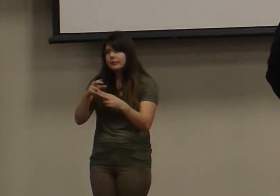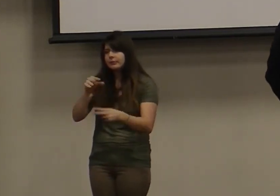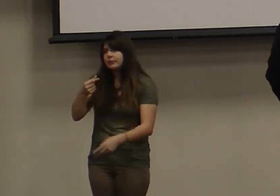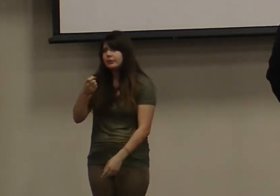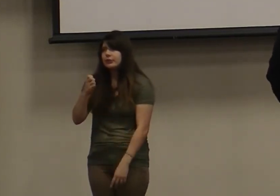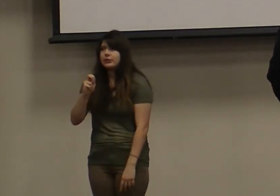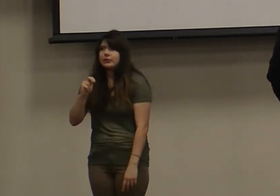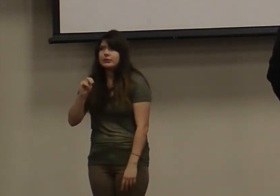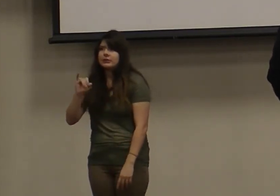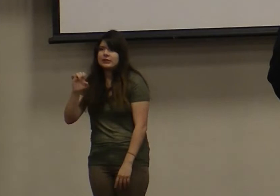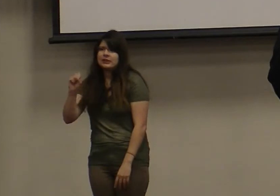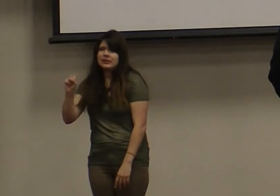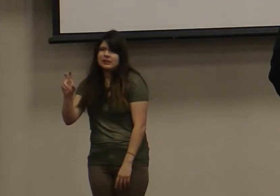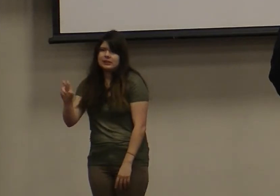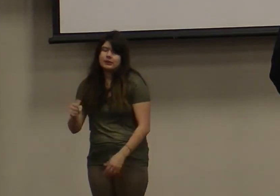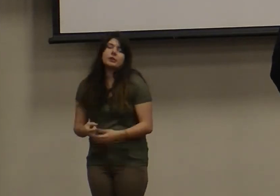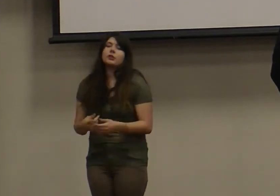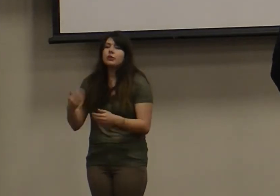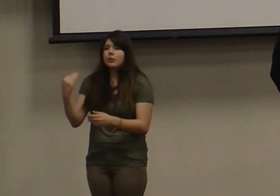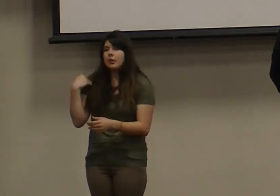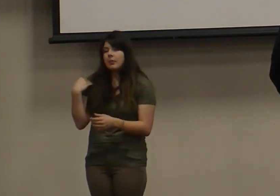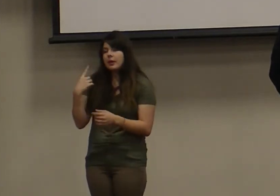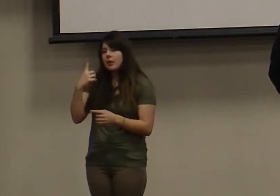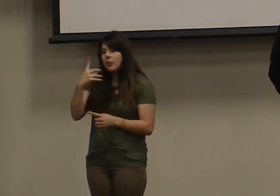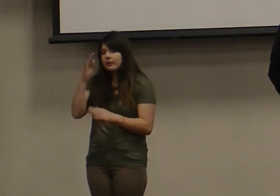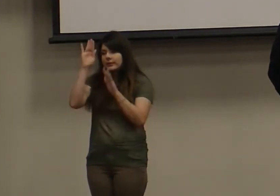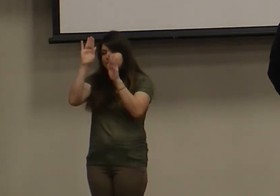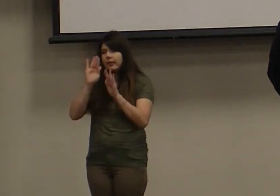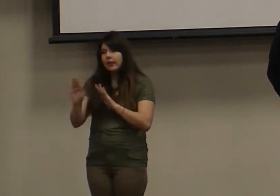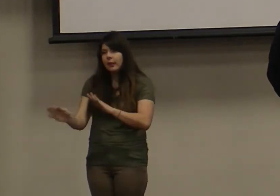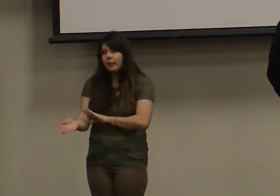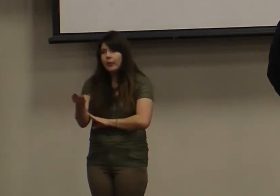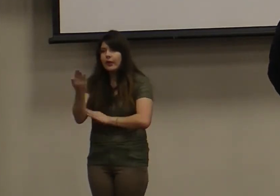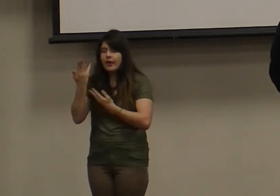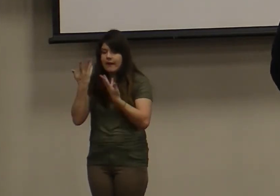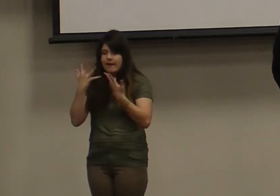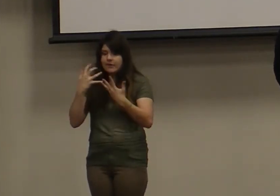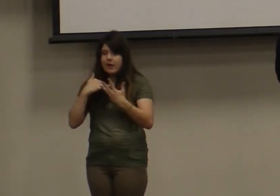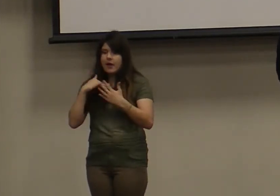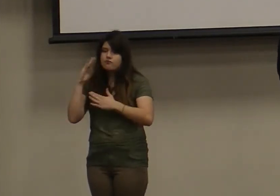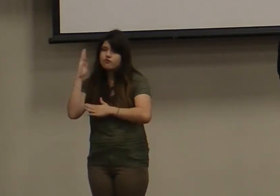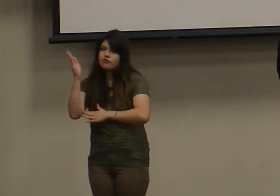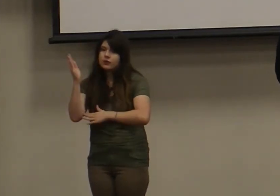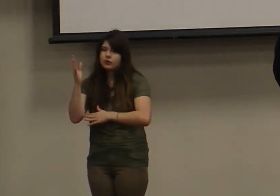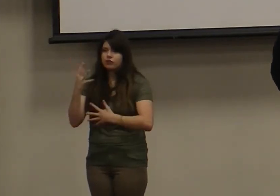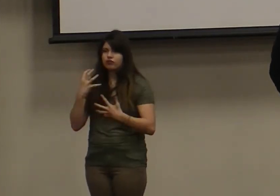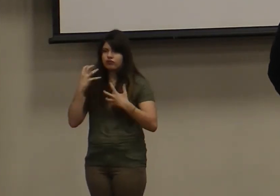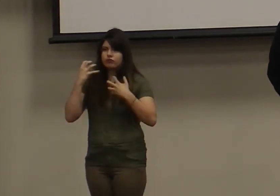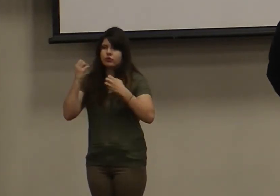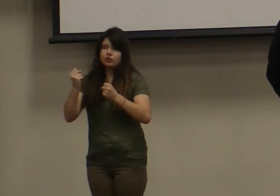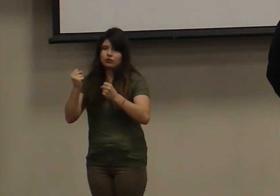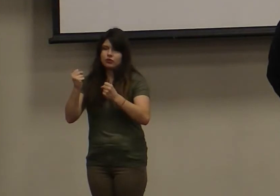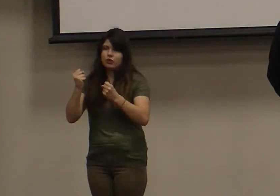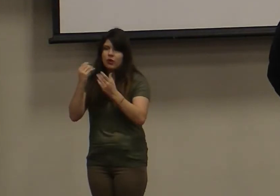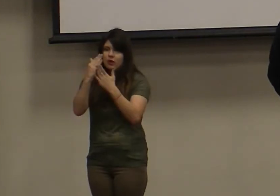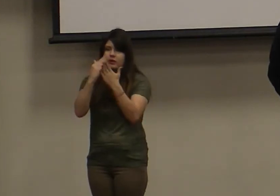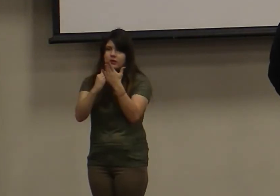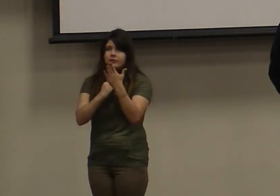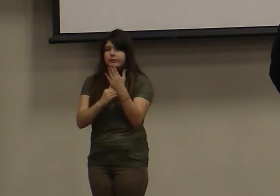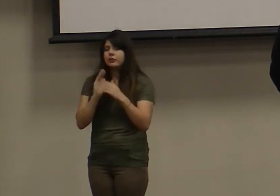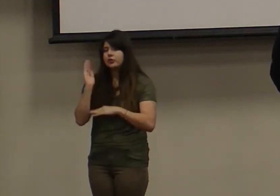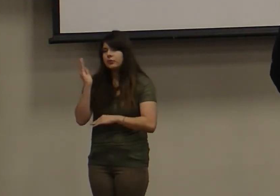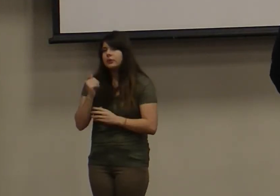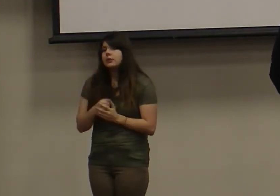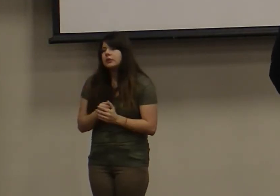me of that one particular Sunday morning after I preached a rather strong sermon. That